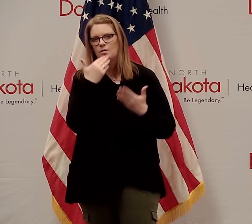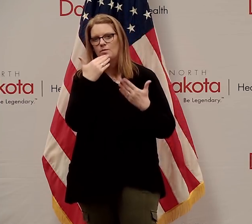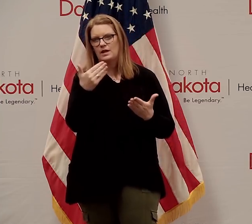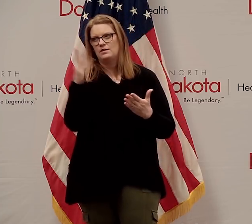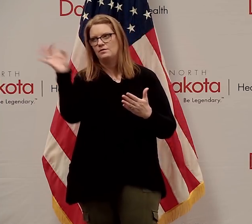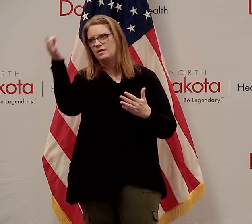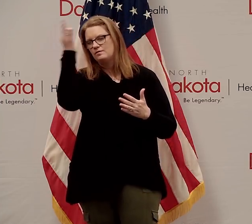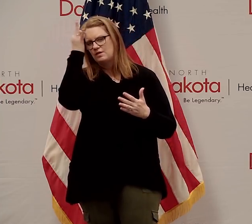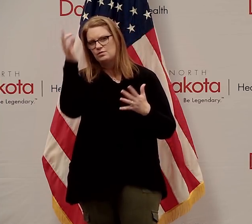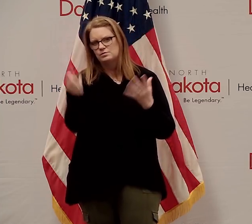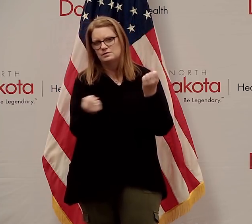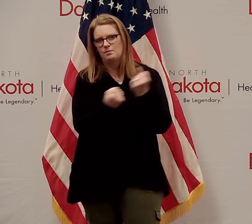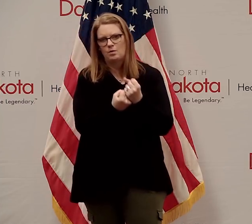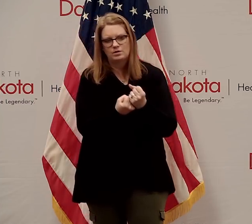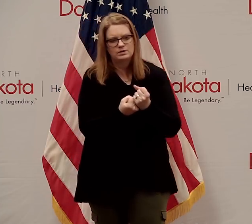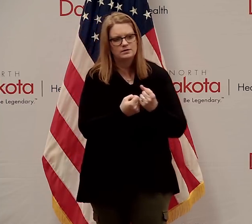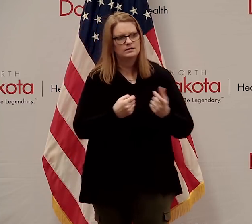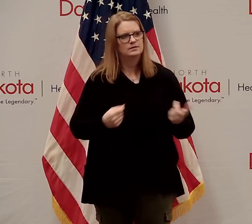And during